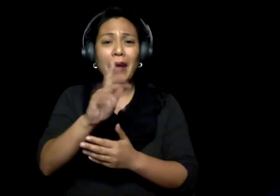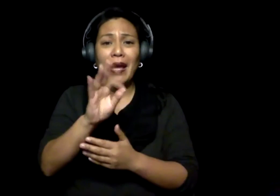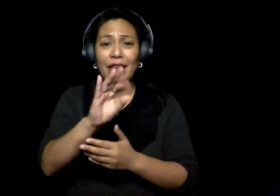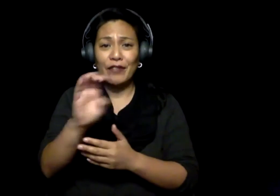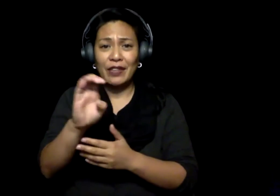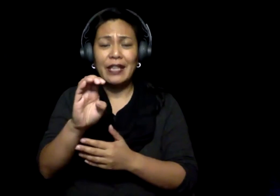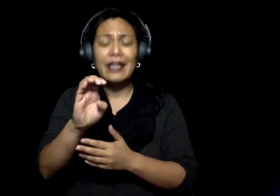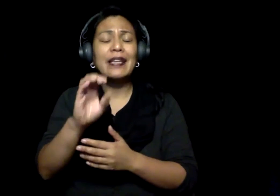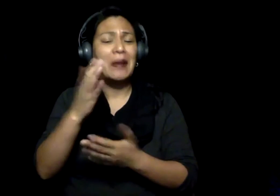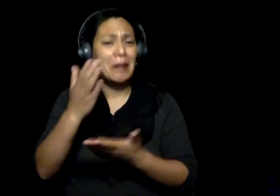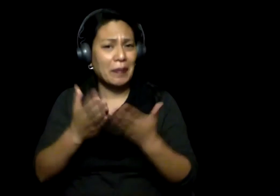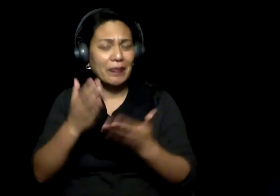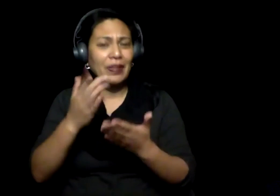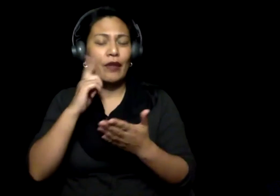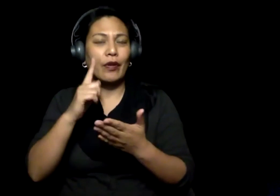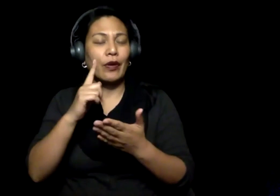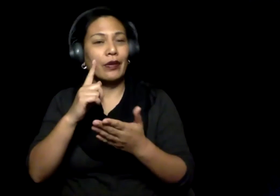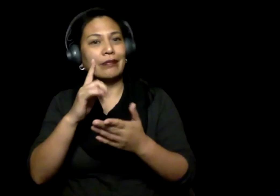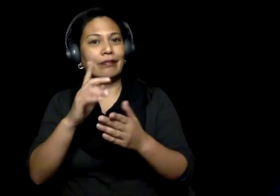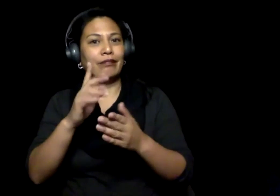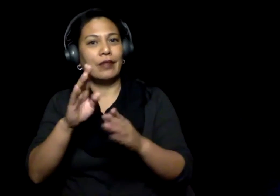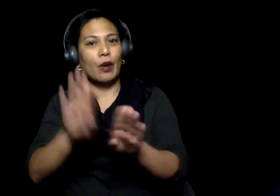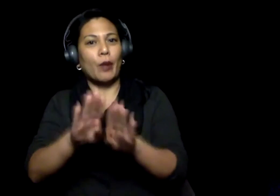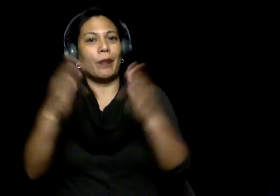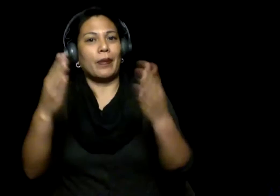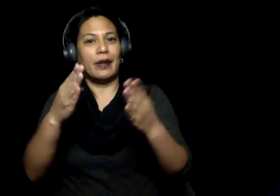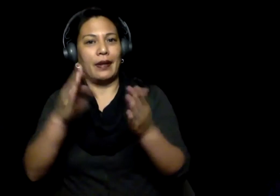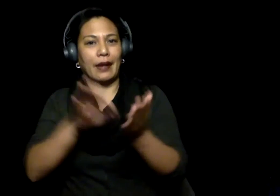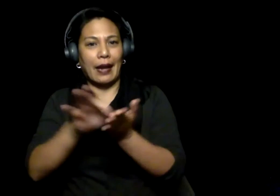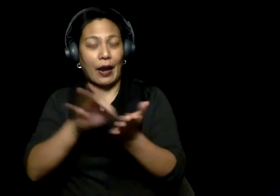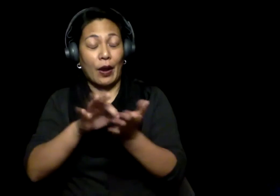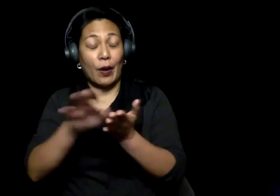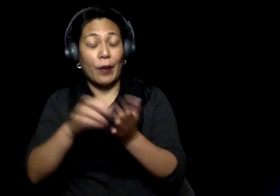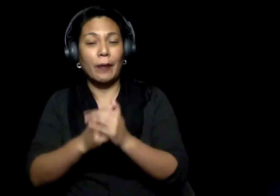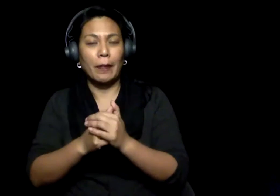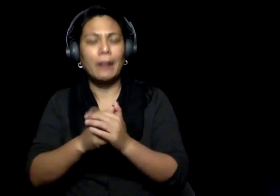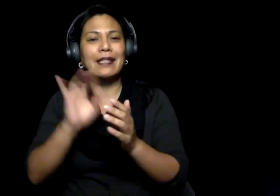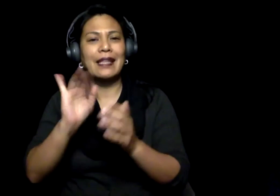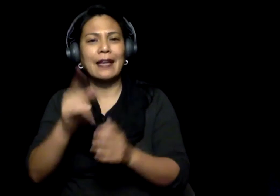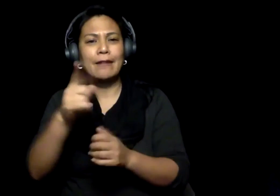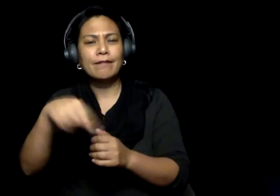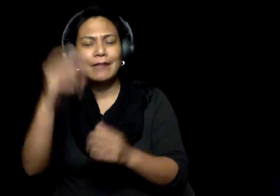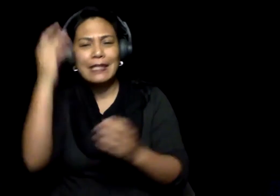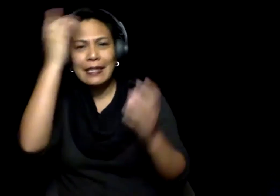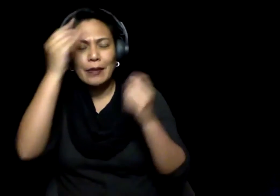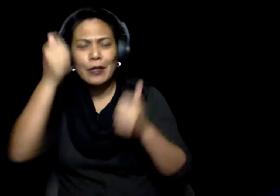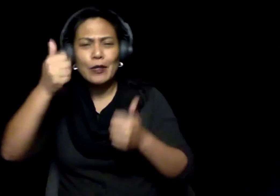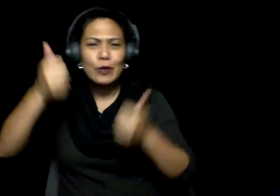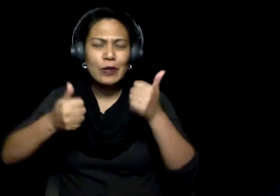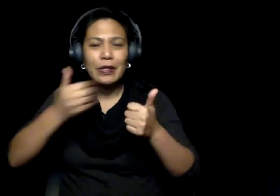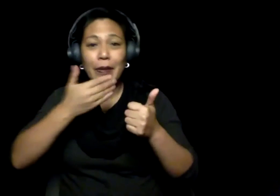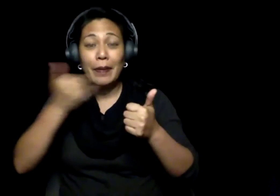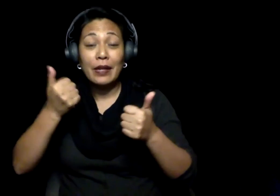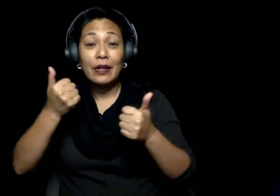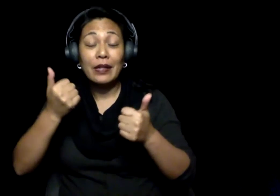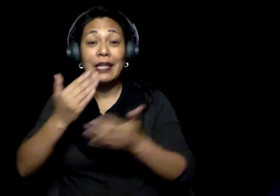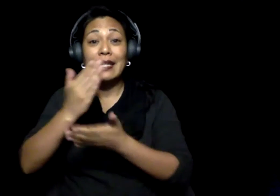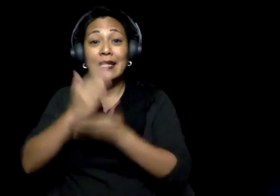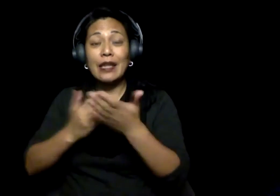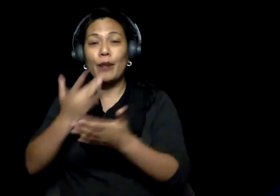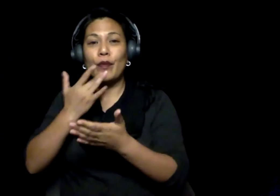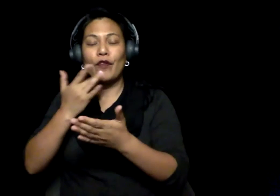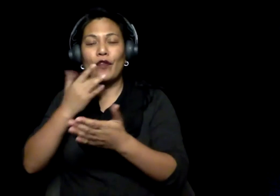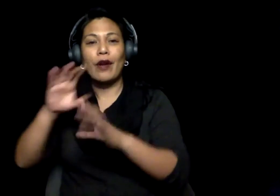keeping a bank account open. So that's just something for you to think about. Some people prefer to use a collective